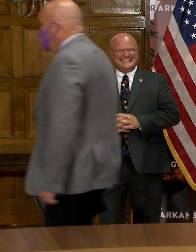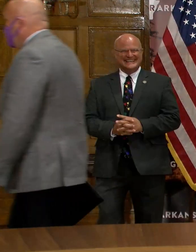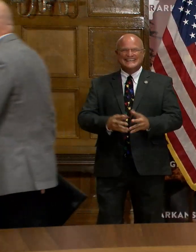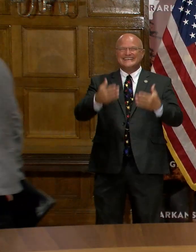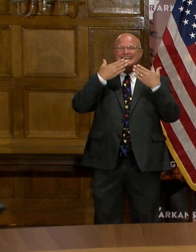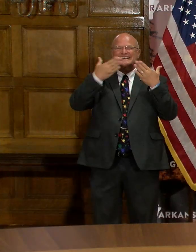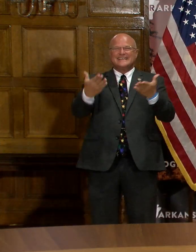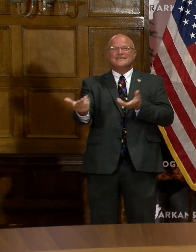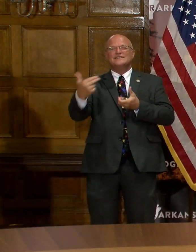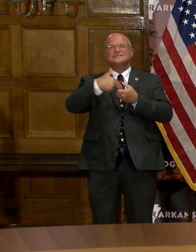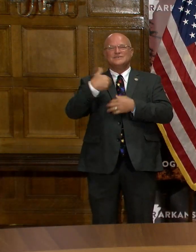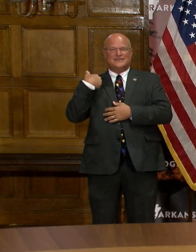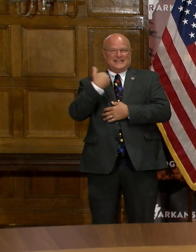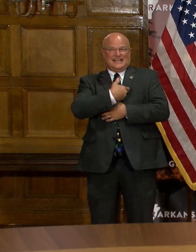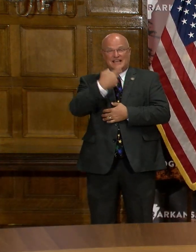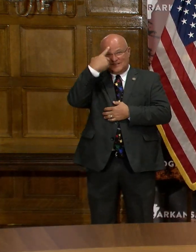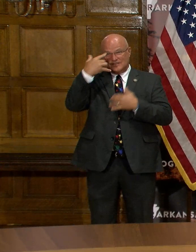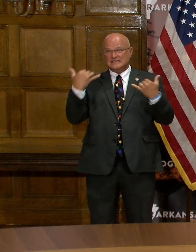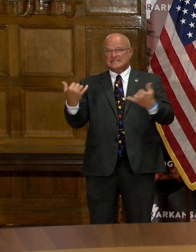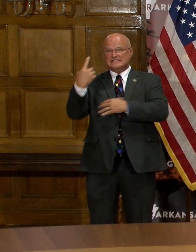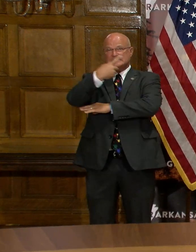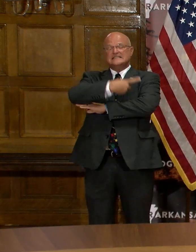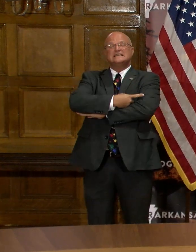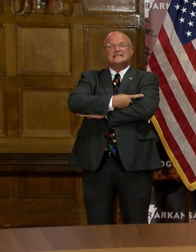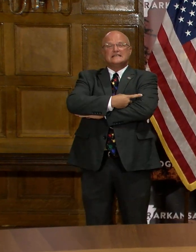Proud of that. Thank you for joining me for today's